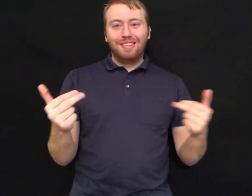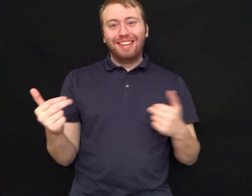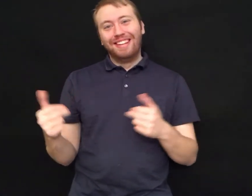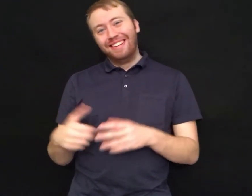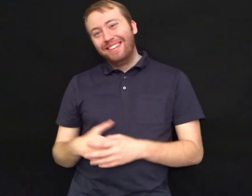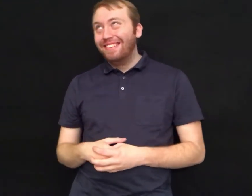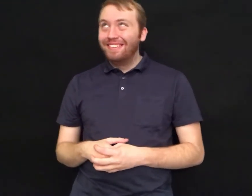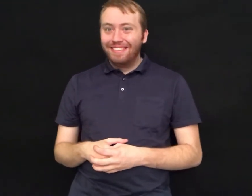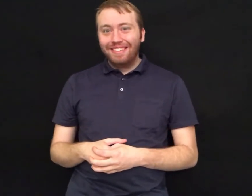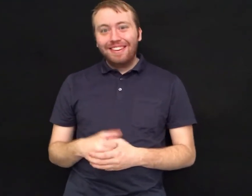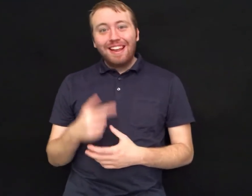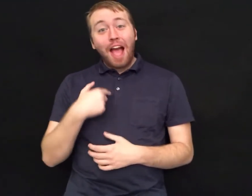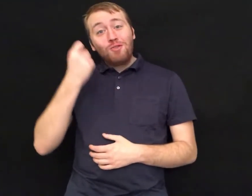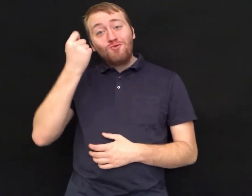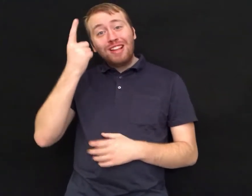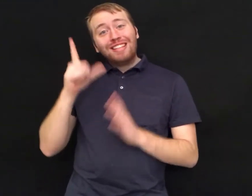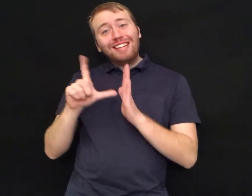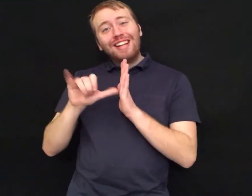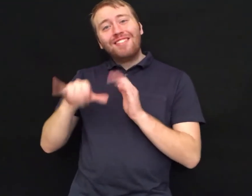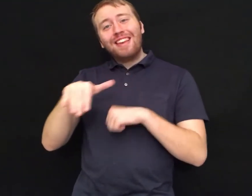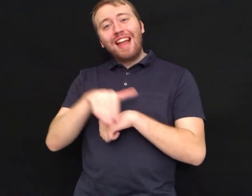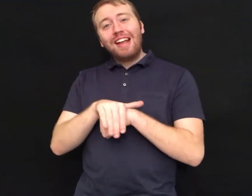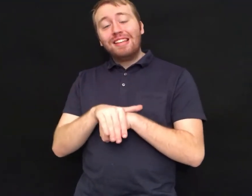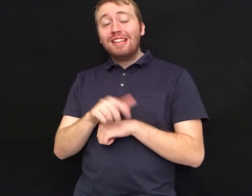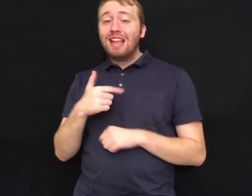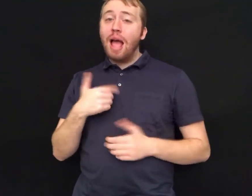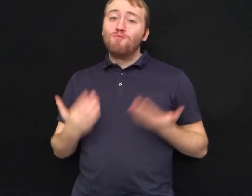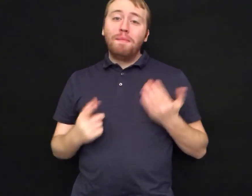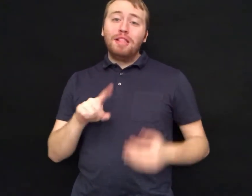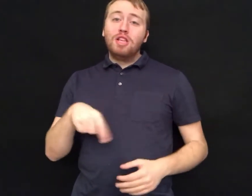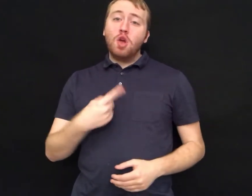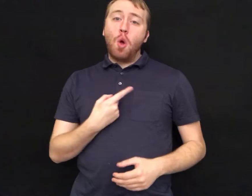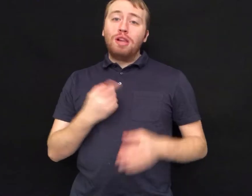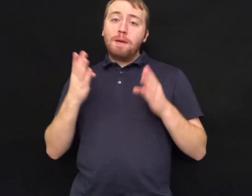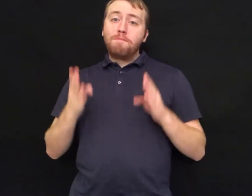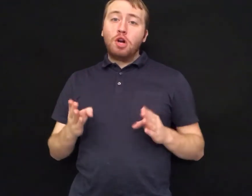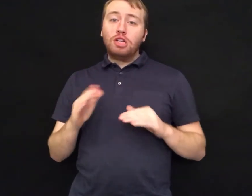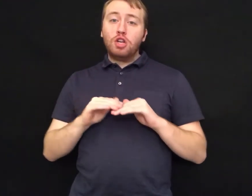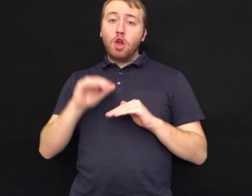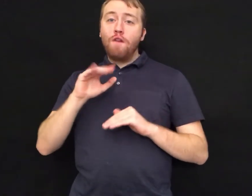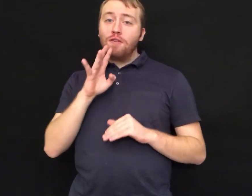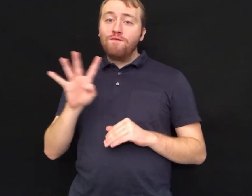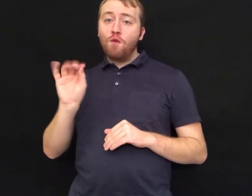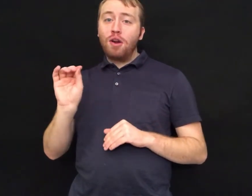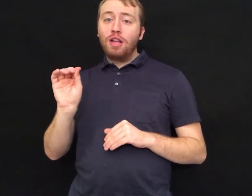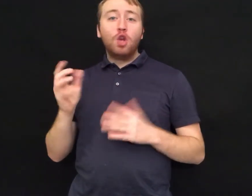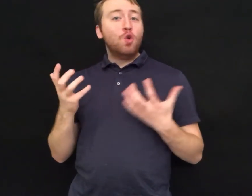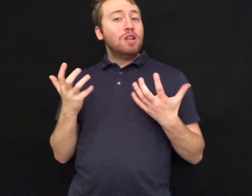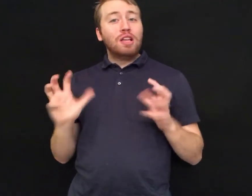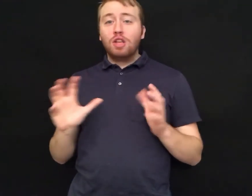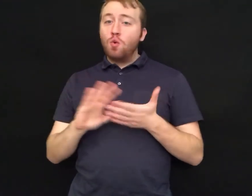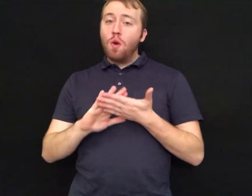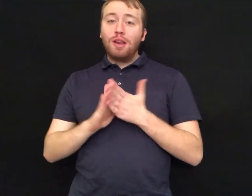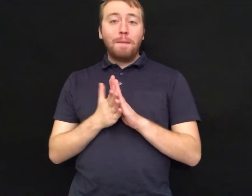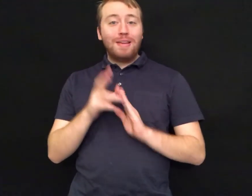I realized later that night I'm probably the only person over 40 who does not want to be 22 again